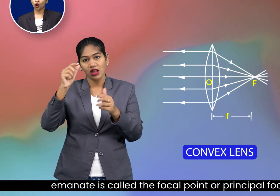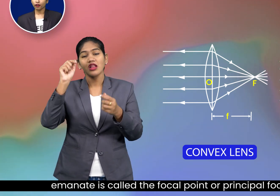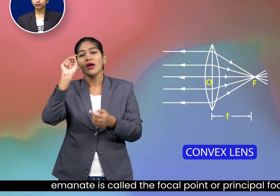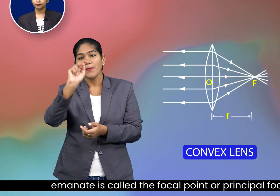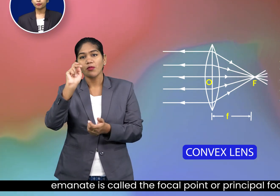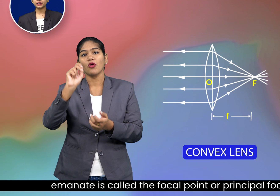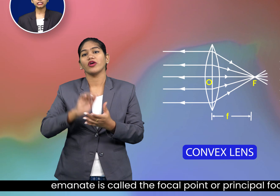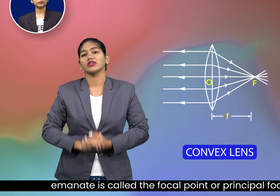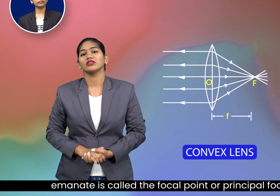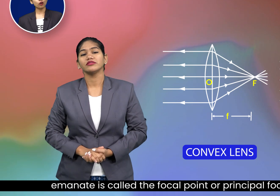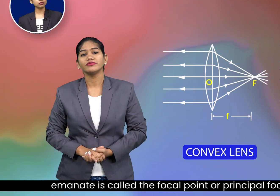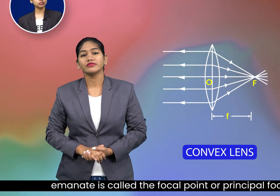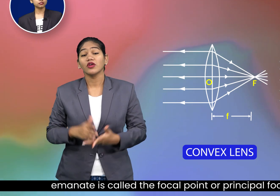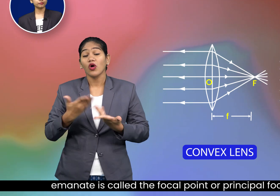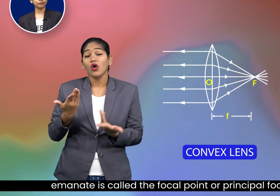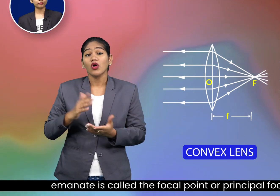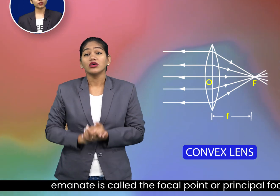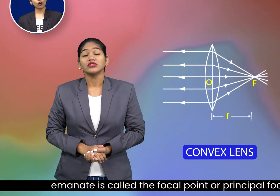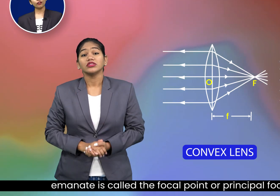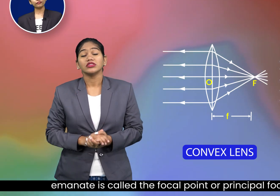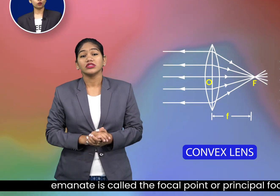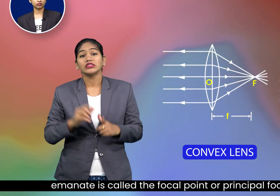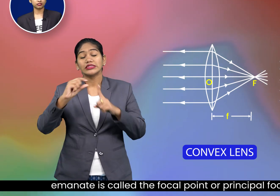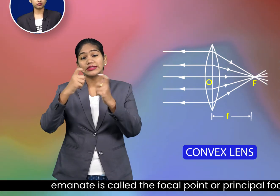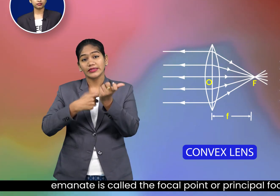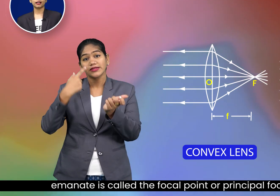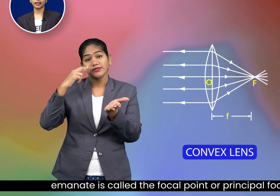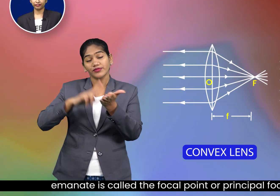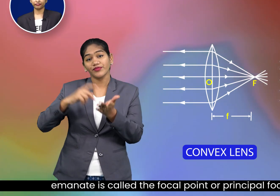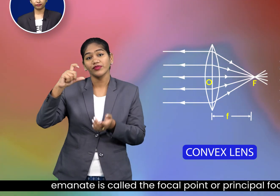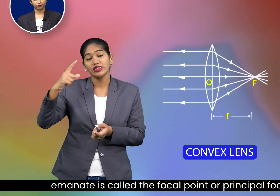or principal focus or focus, F.